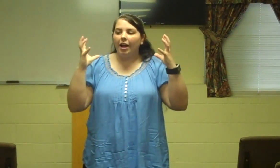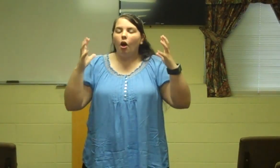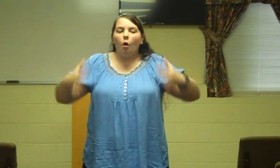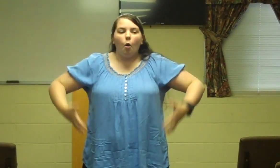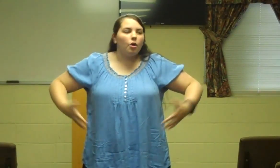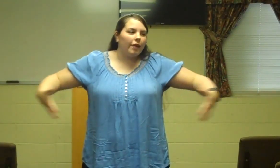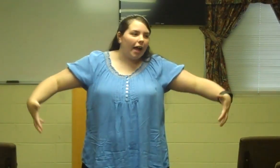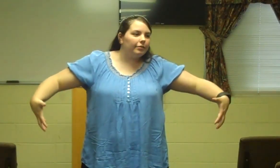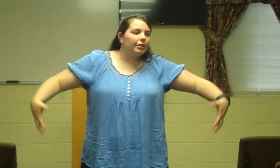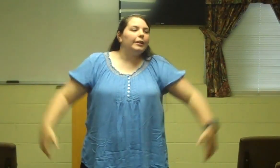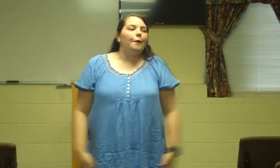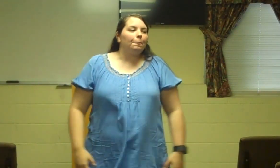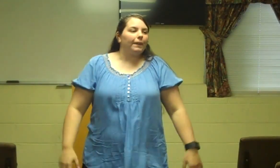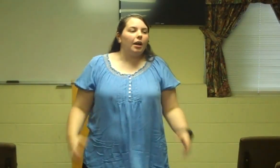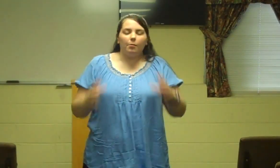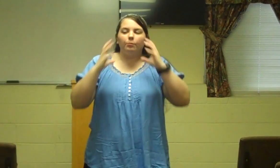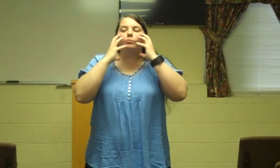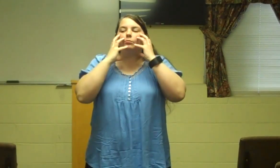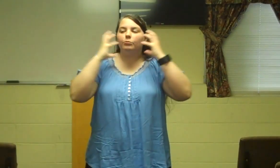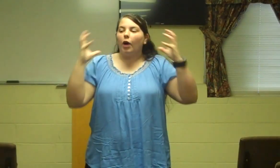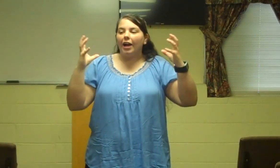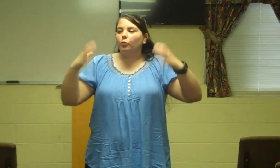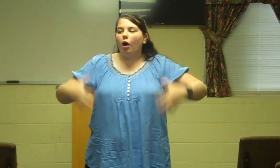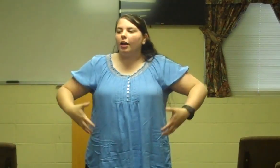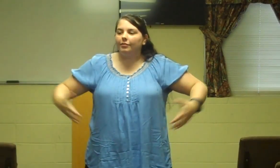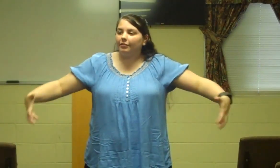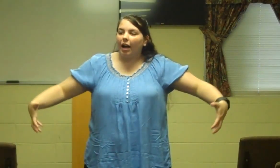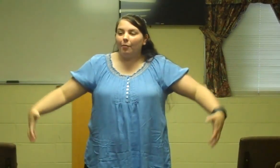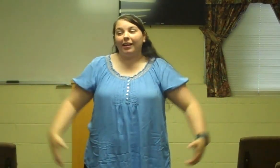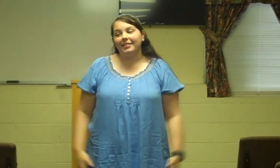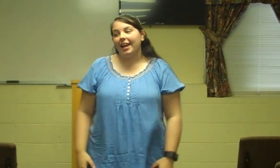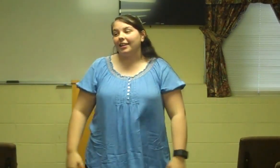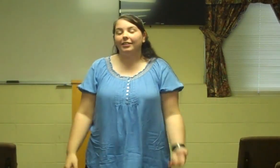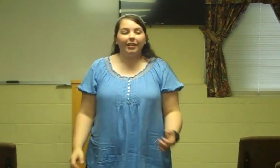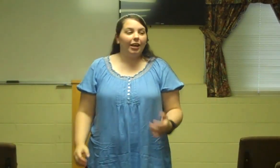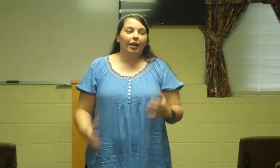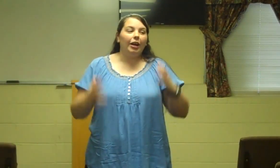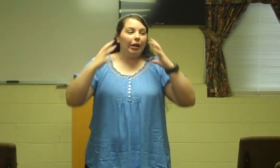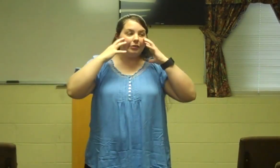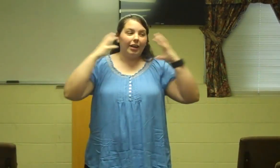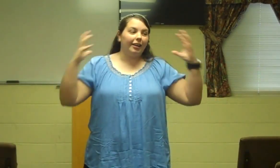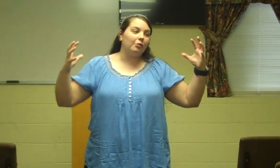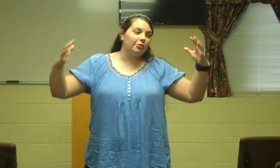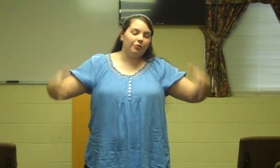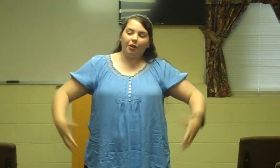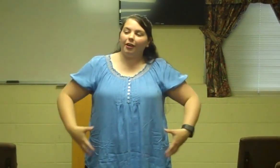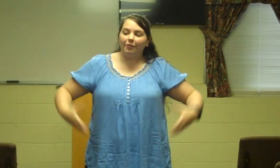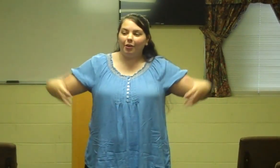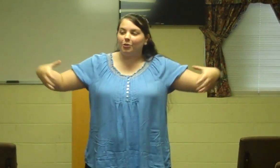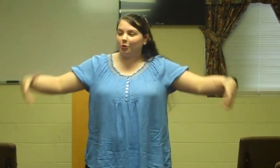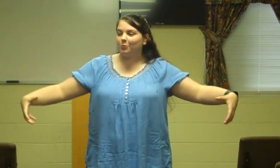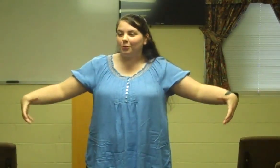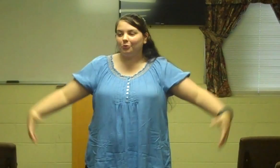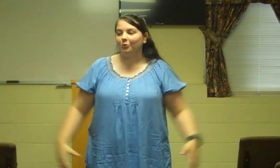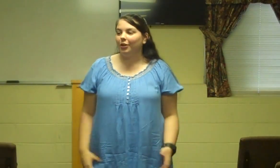fat or fat. So either one. I mean, I'd say sign language very, very descriptive.